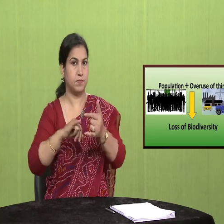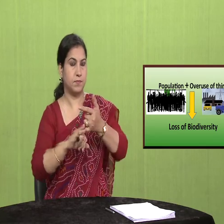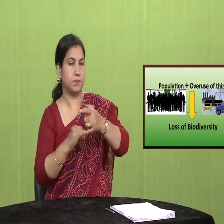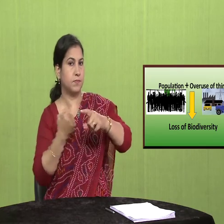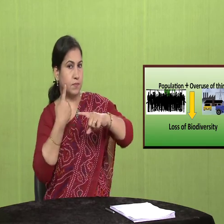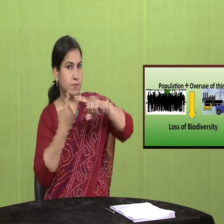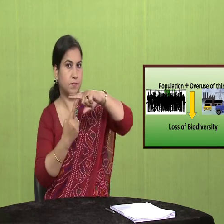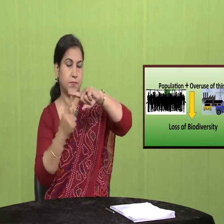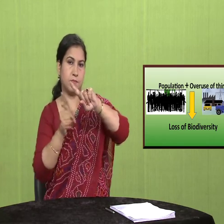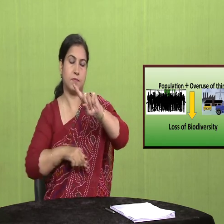Consequently,